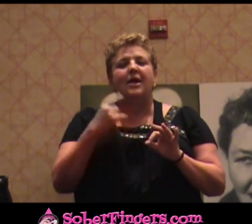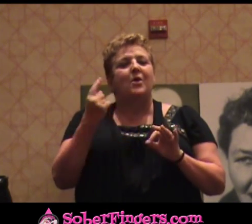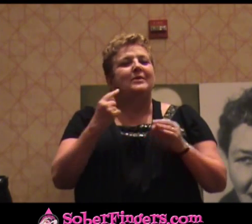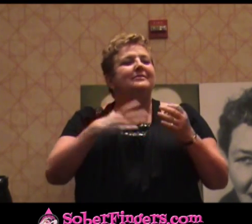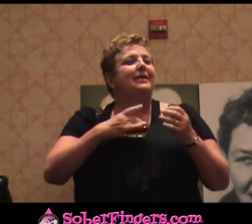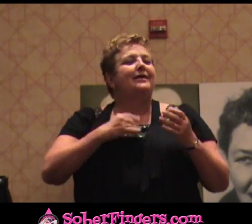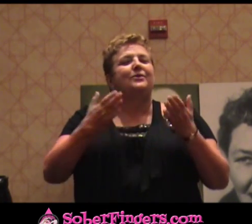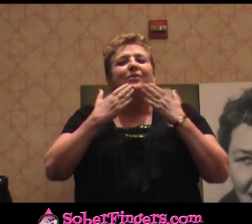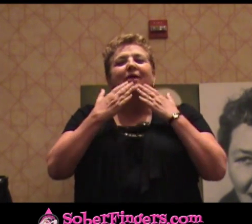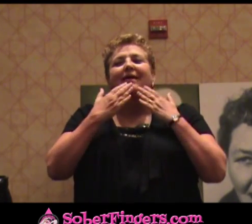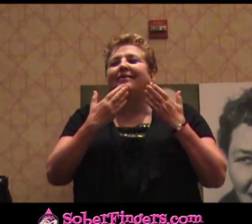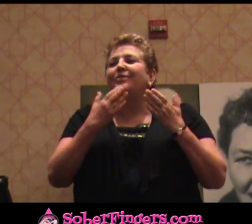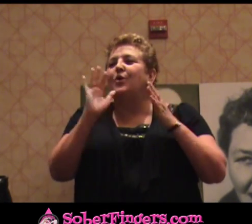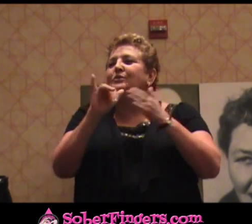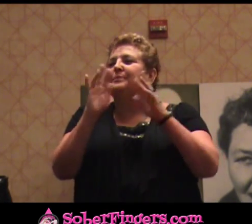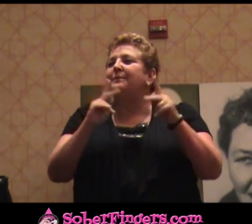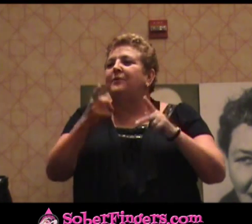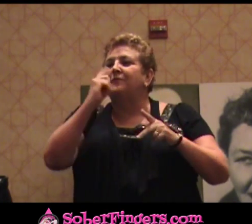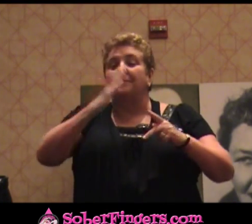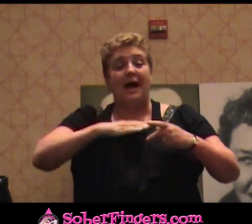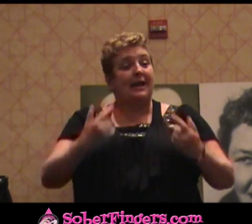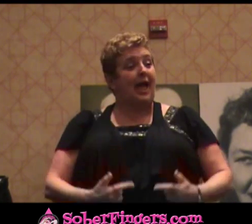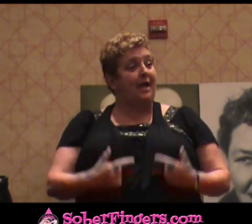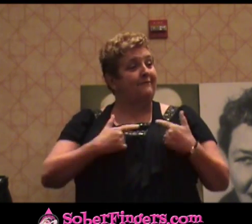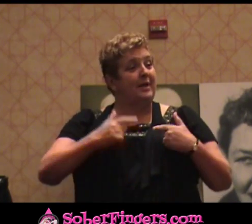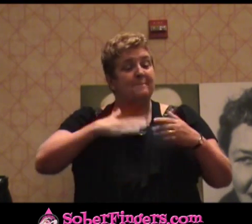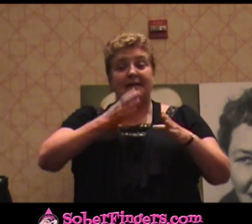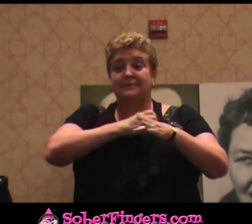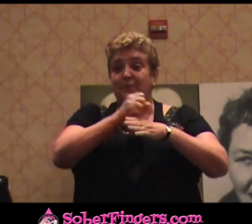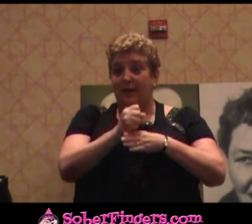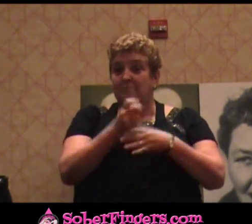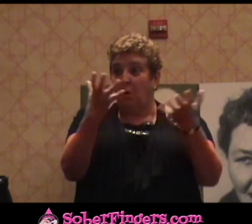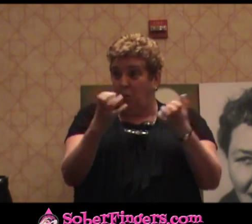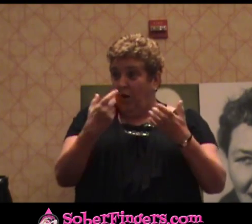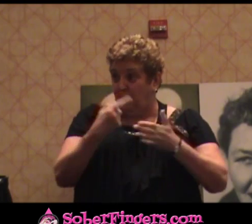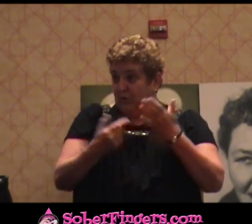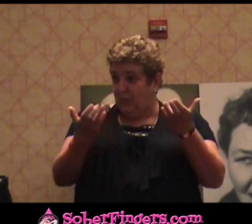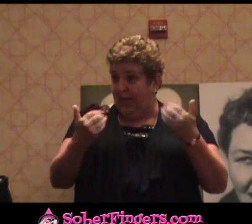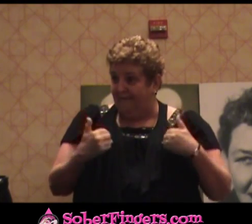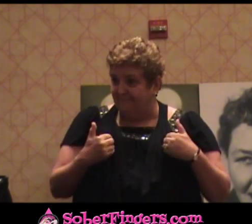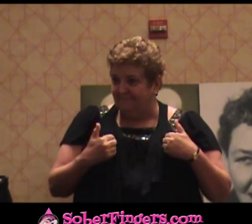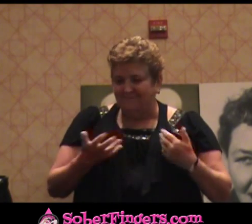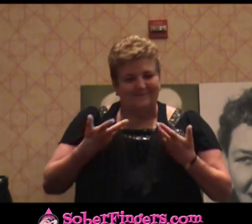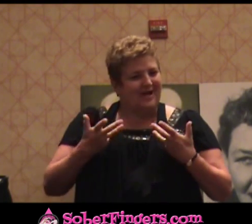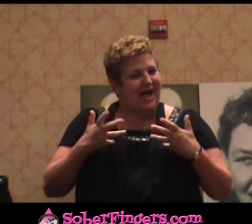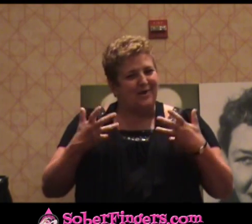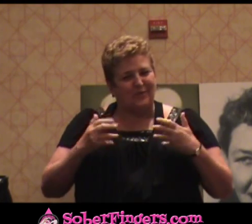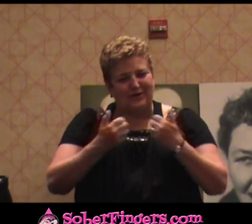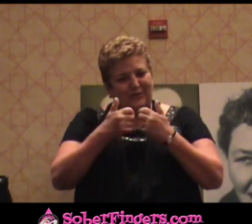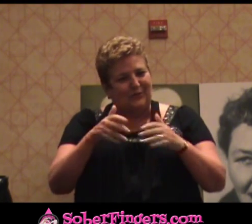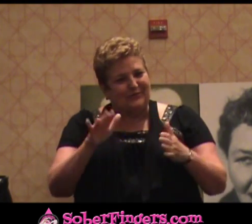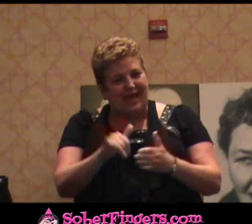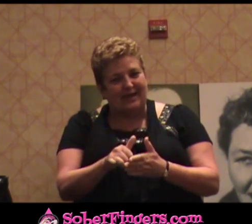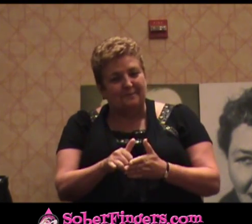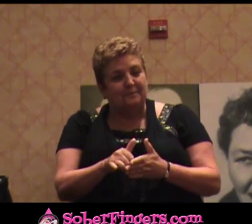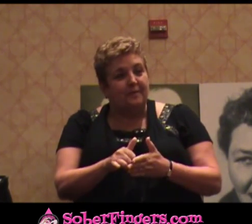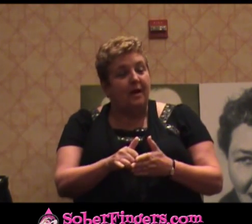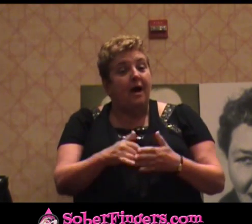and my sobriety, and I still want what you have. I don't ever want to lose that. I'm grateful we don't get well around here. I'm grateful that you keep